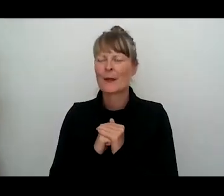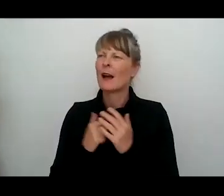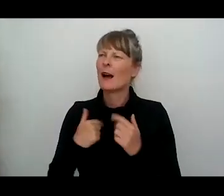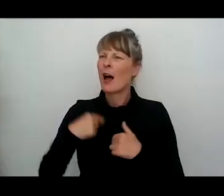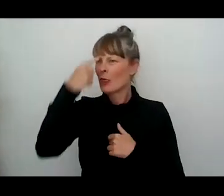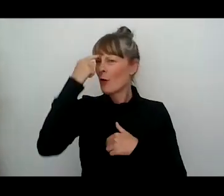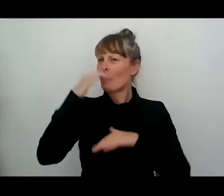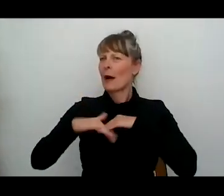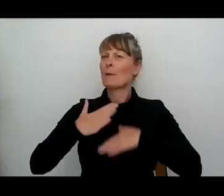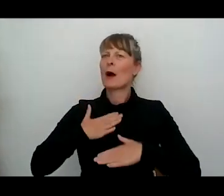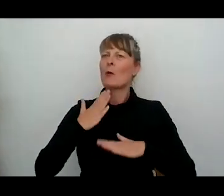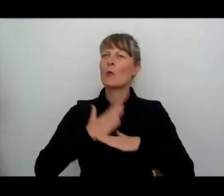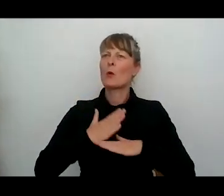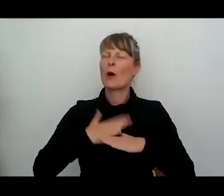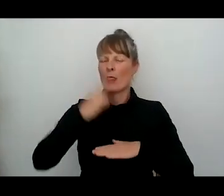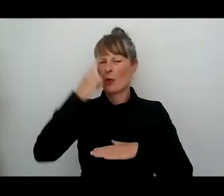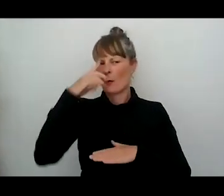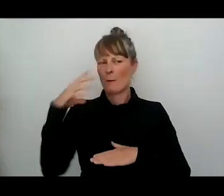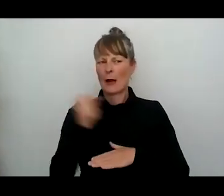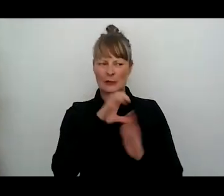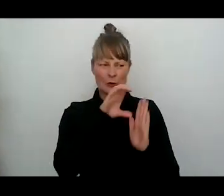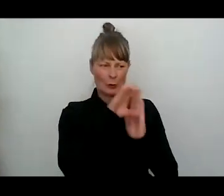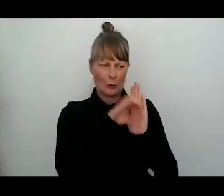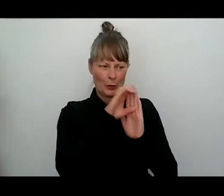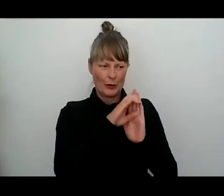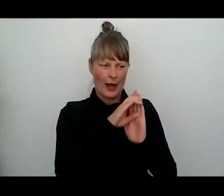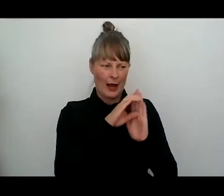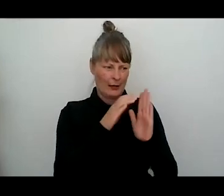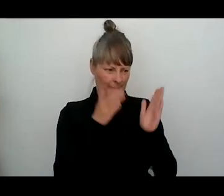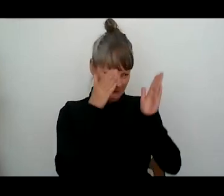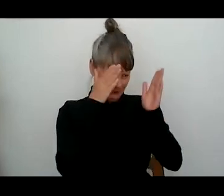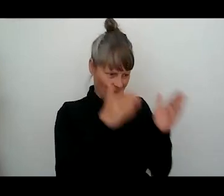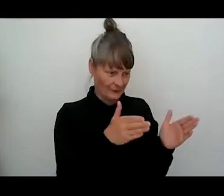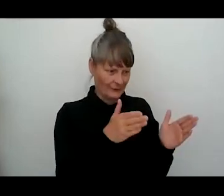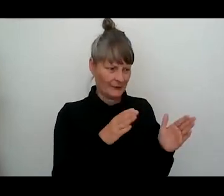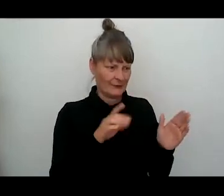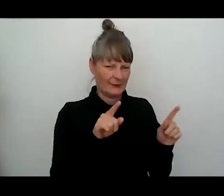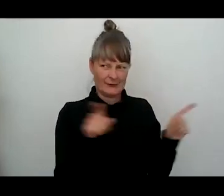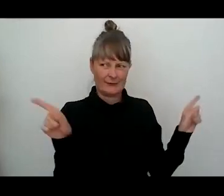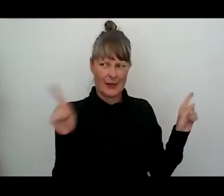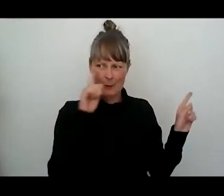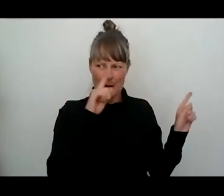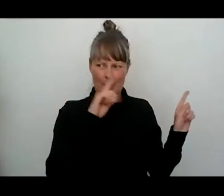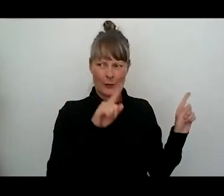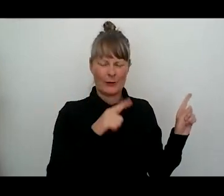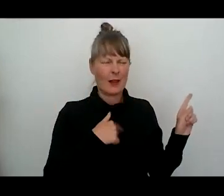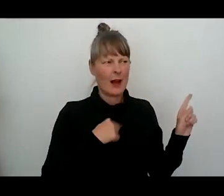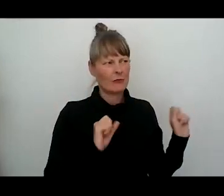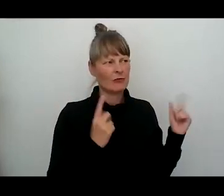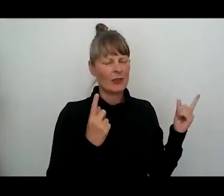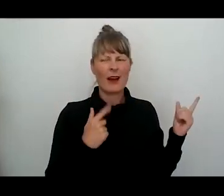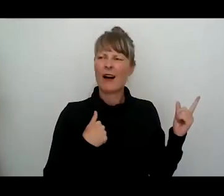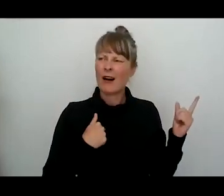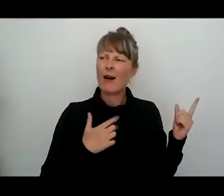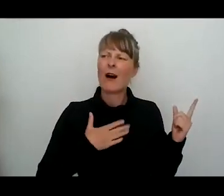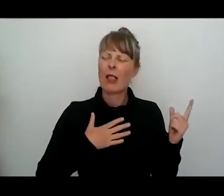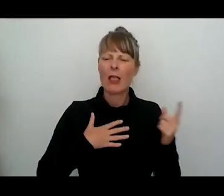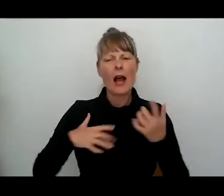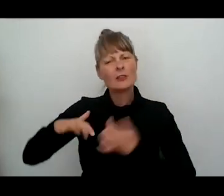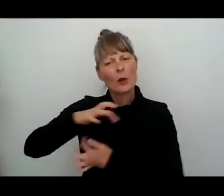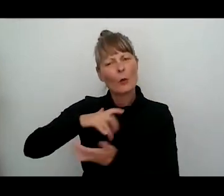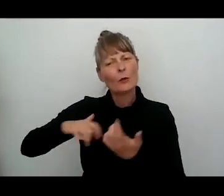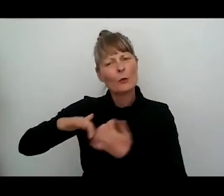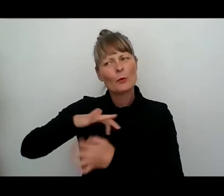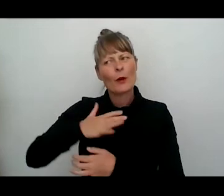a computer-based job away from people to going, I actually really like the banter and the social aspect.